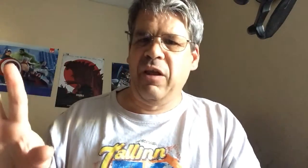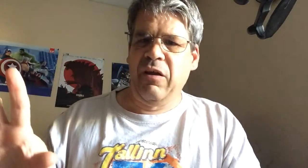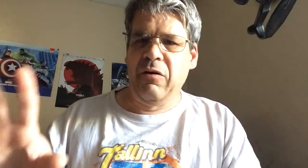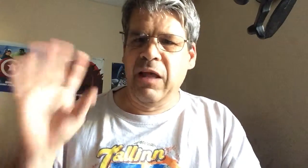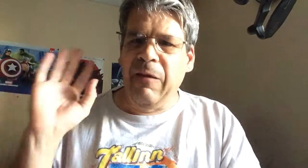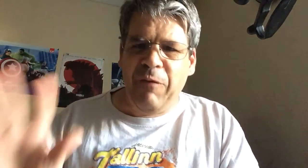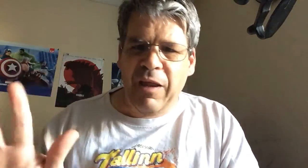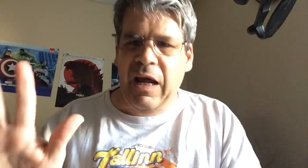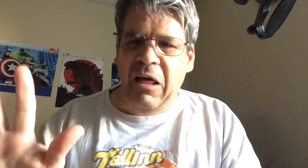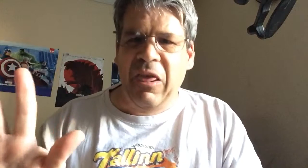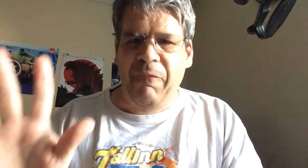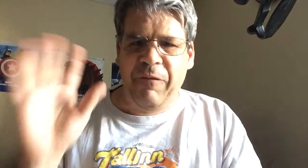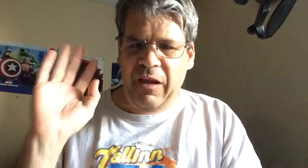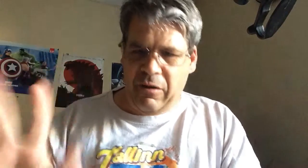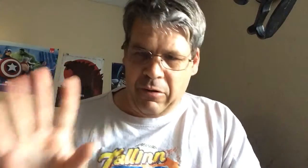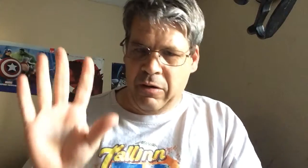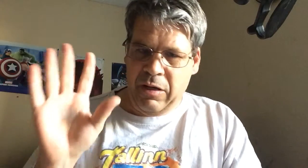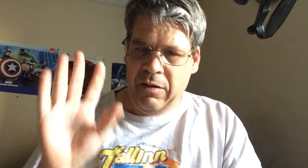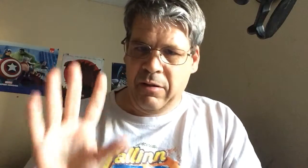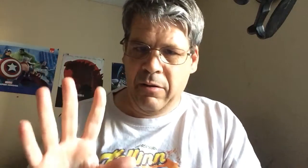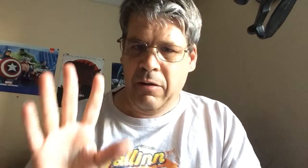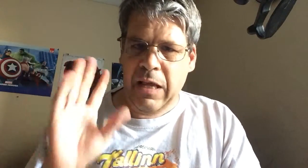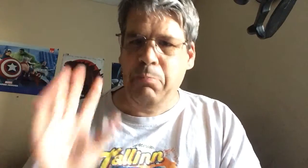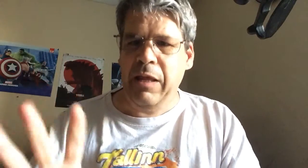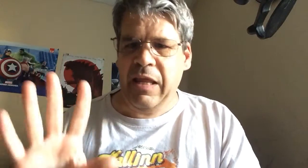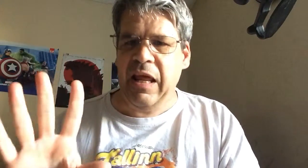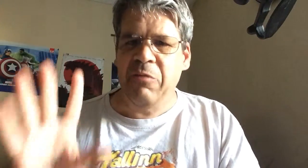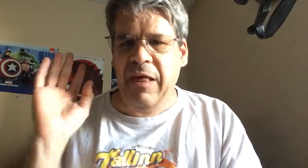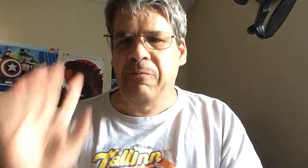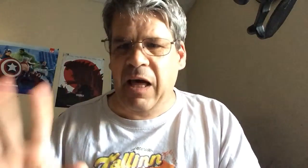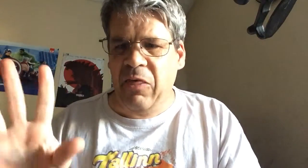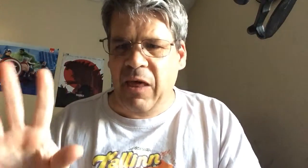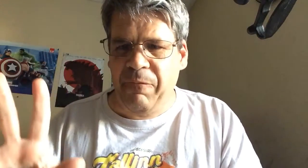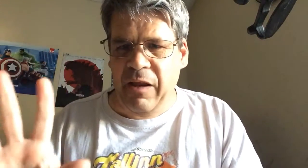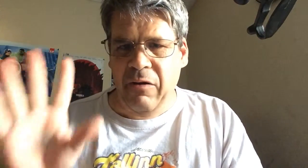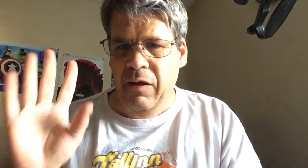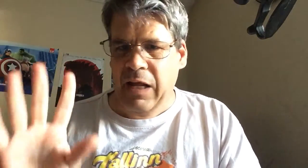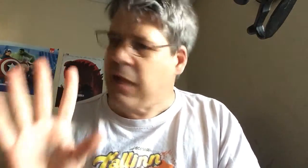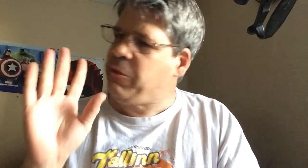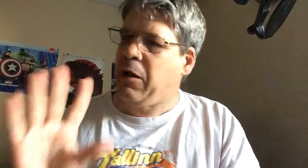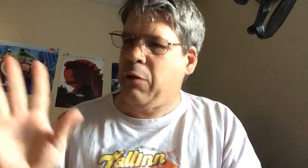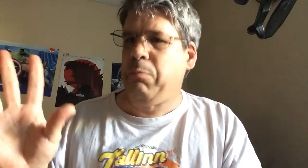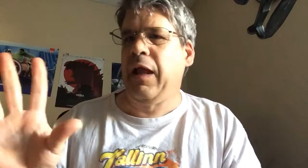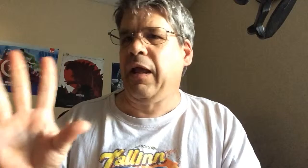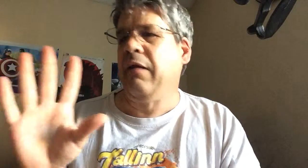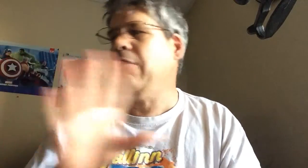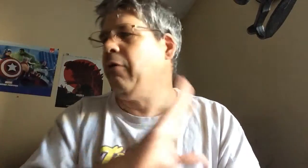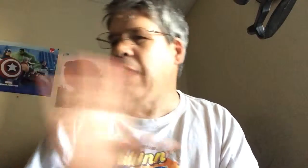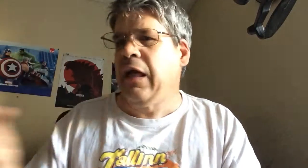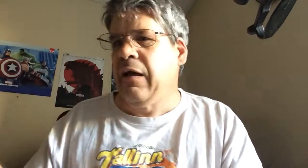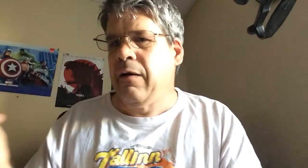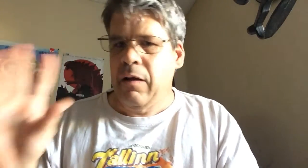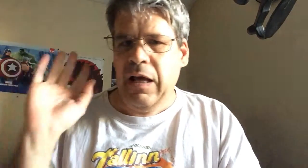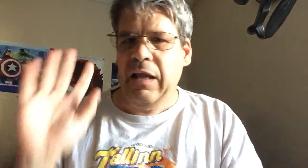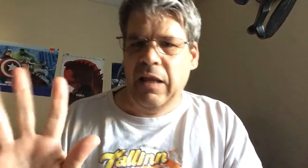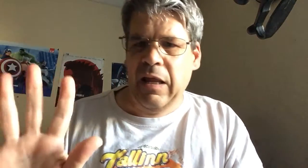you. Even I love you. Every season I love you. I'm not speak, okay? I said